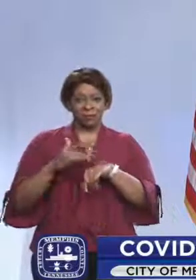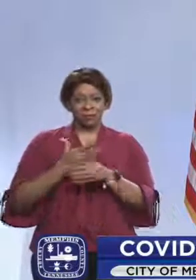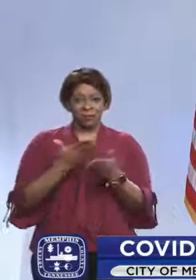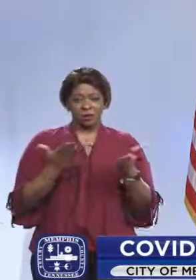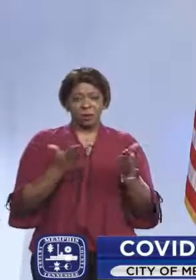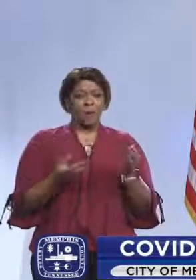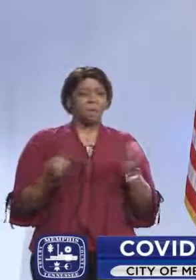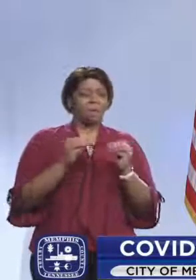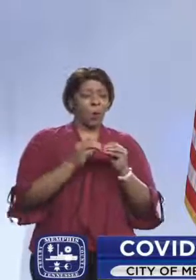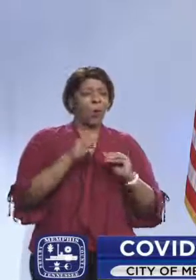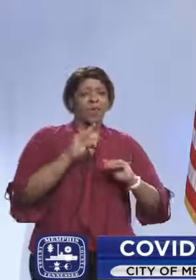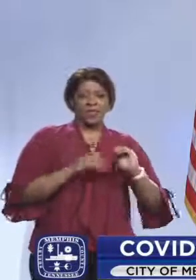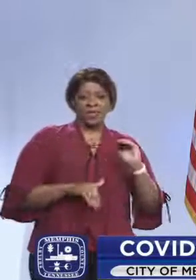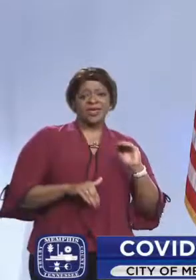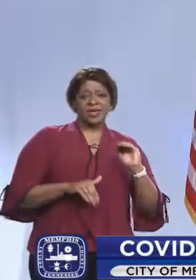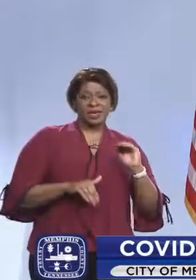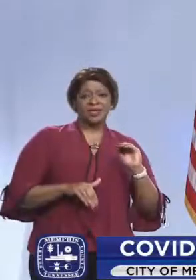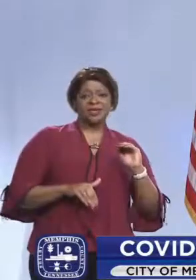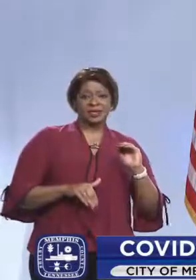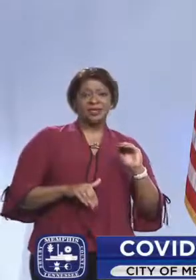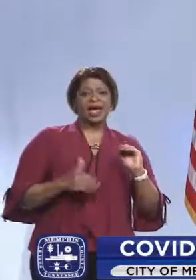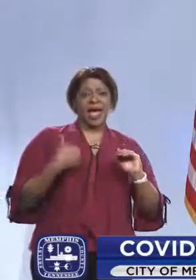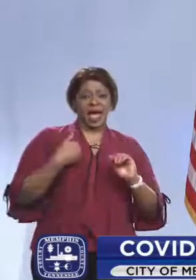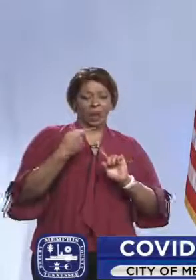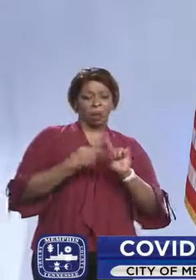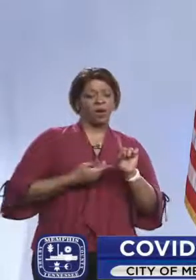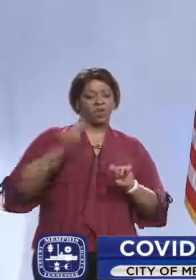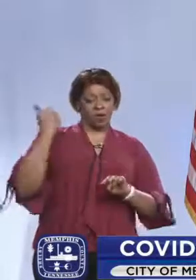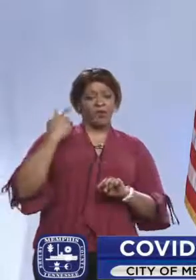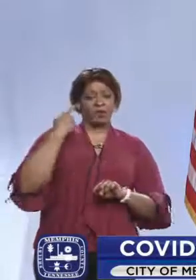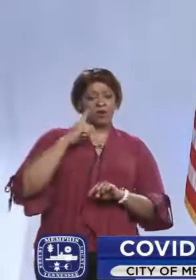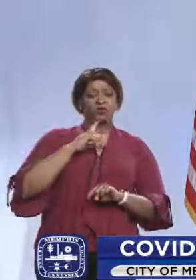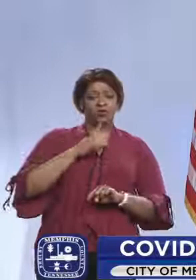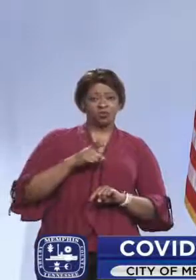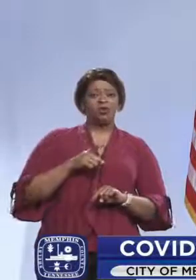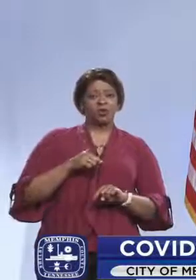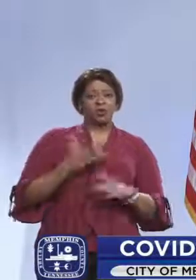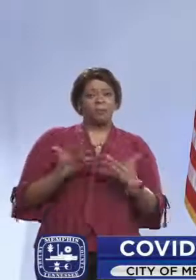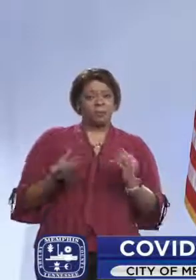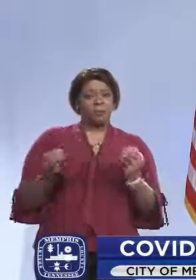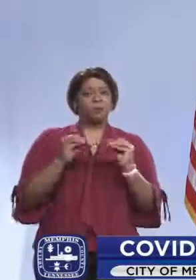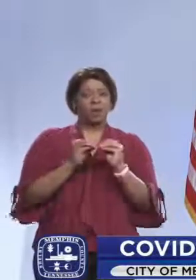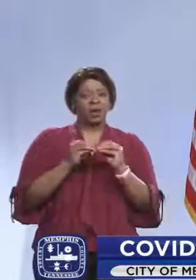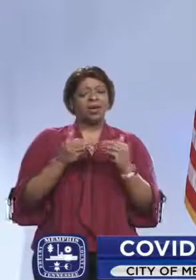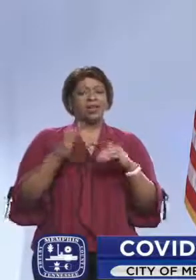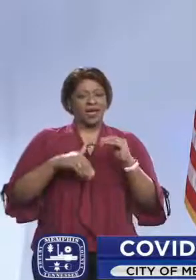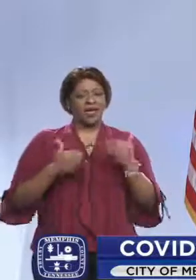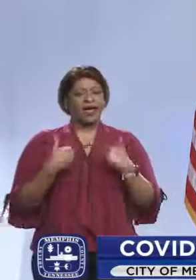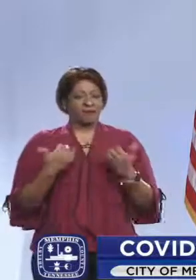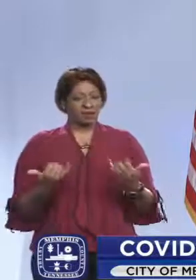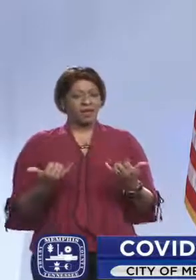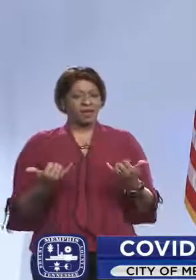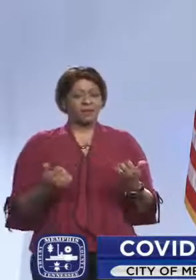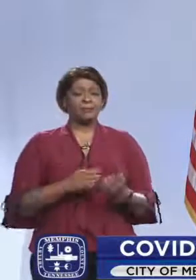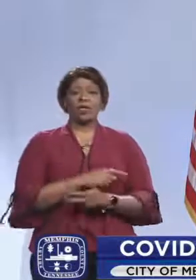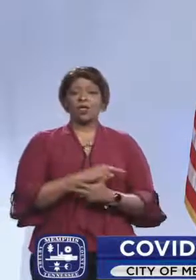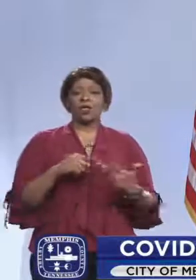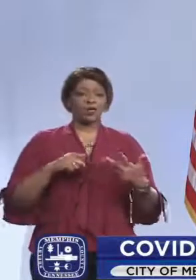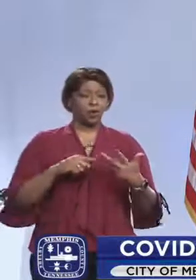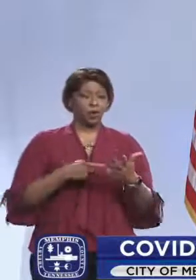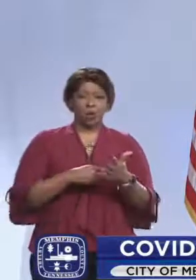much more than we had a month ago for sure, and probably more than you have now. Number